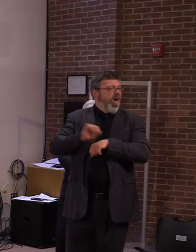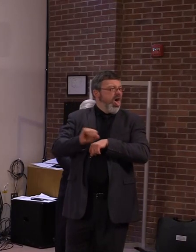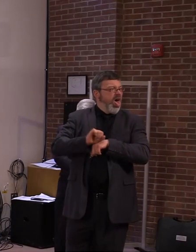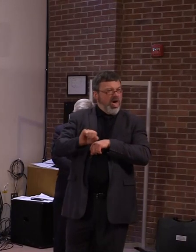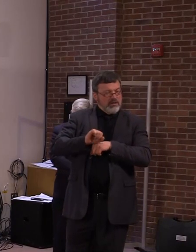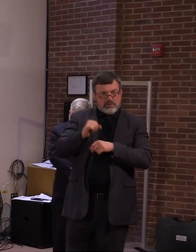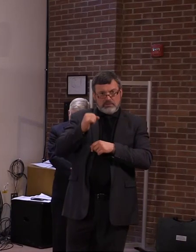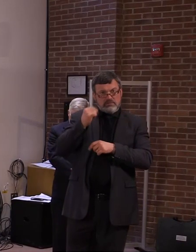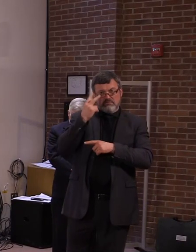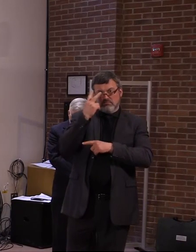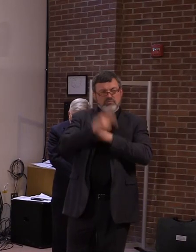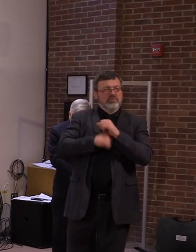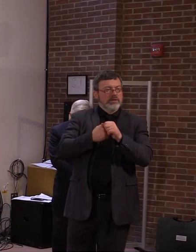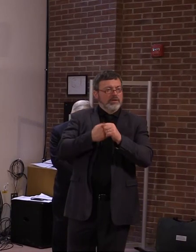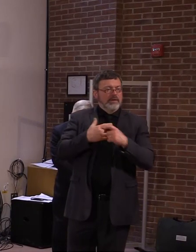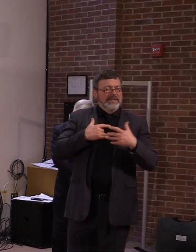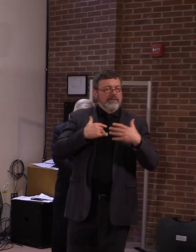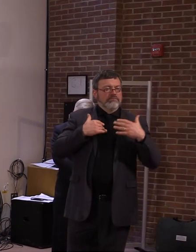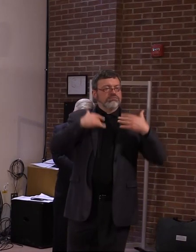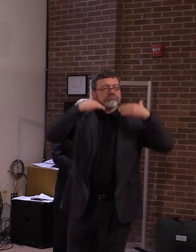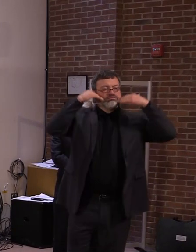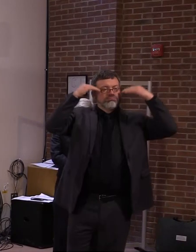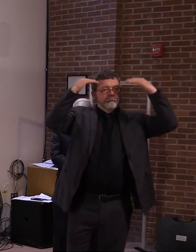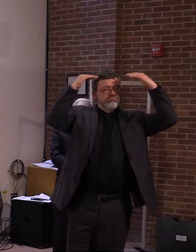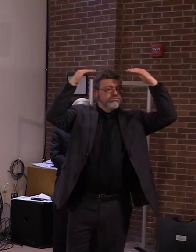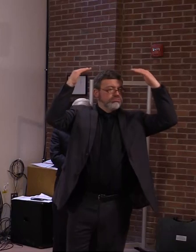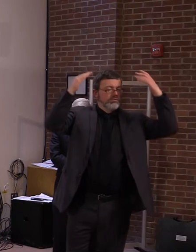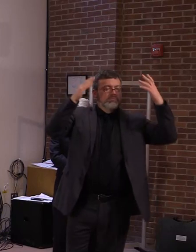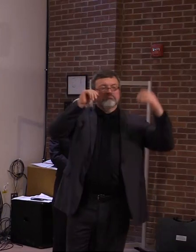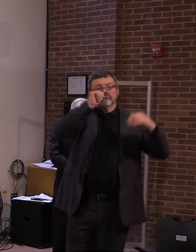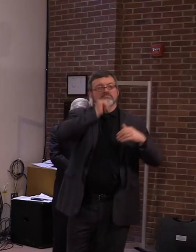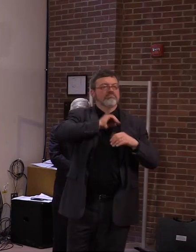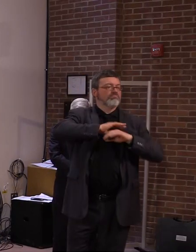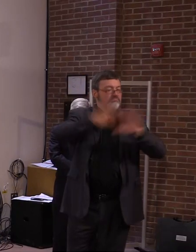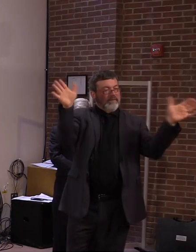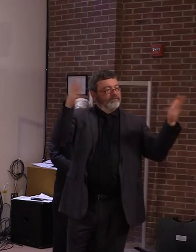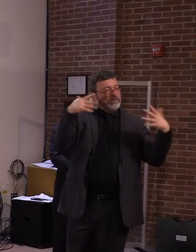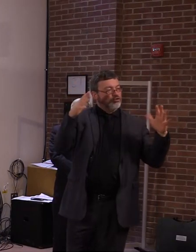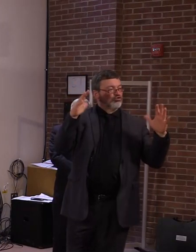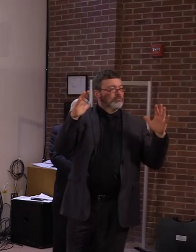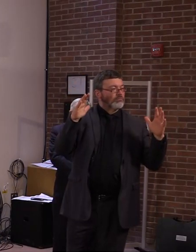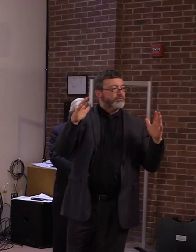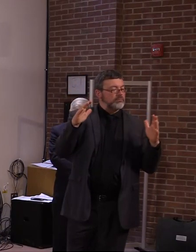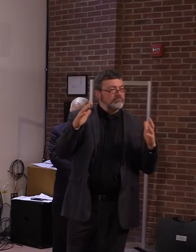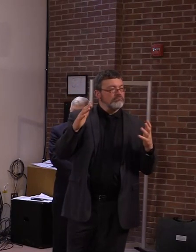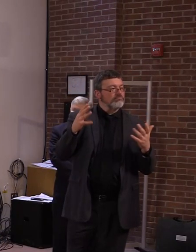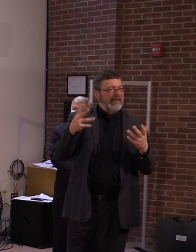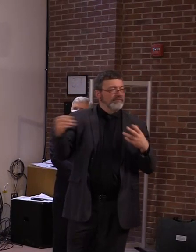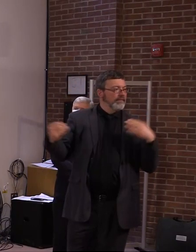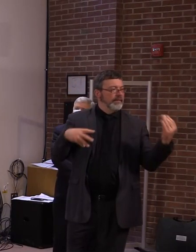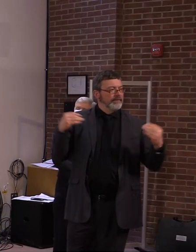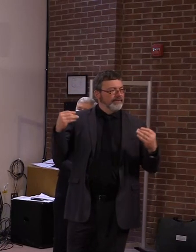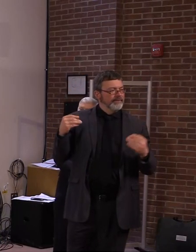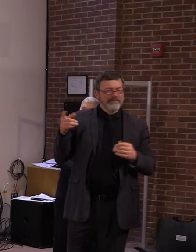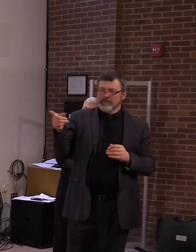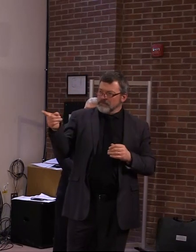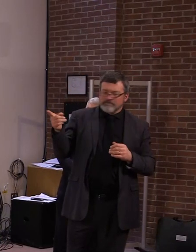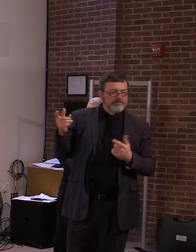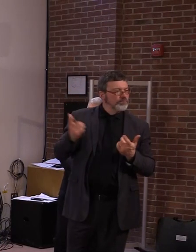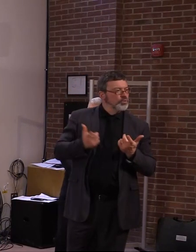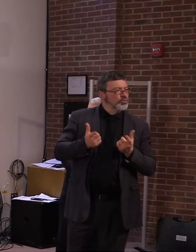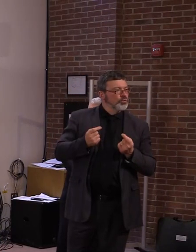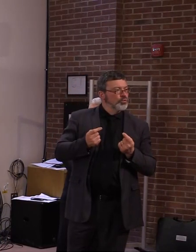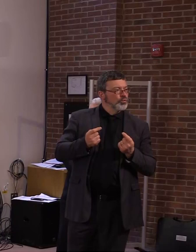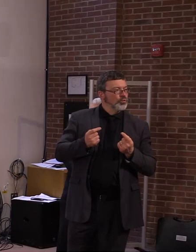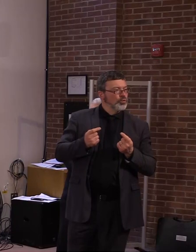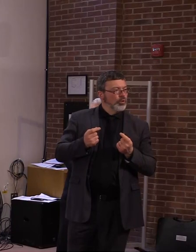many hospitals are under greater pressure than ever right now. And so I'm wondering if there are specific measures your administration plans to take to